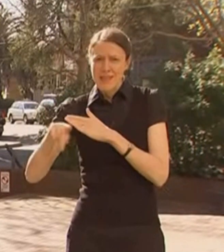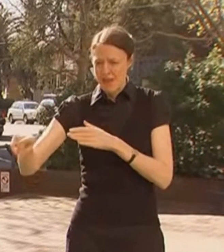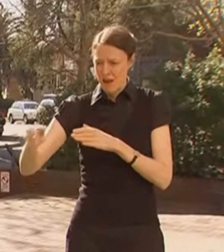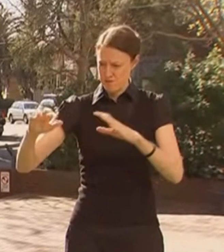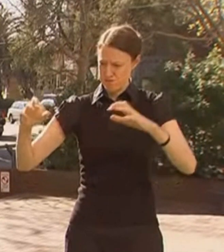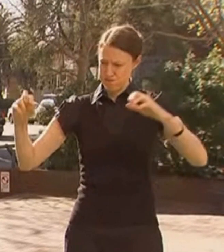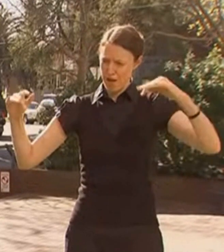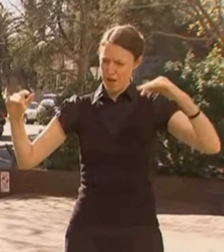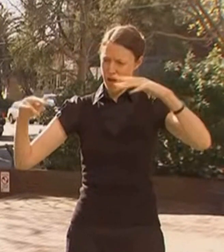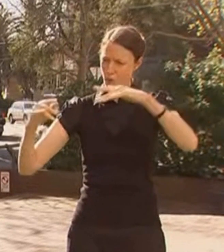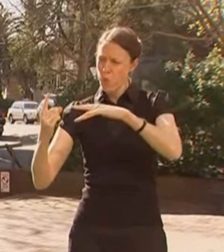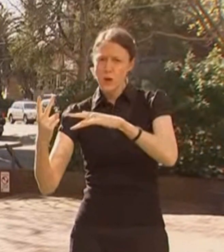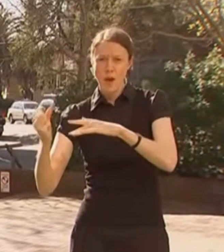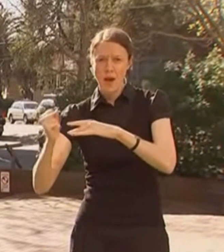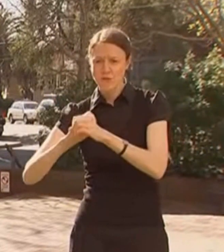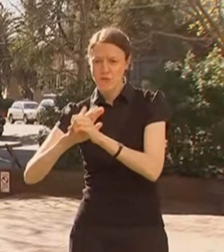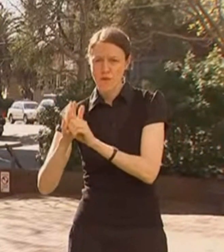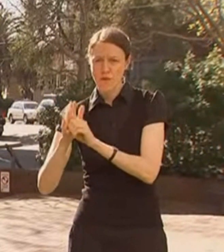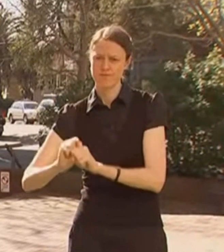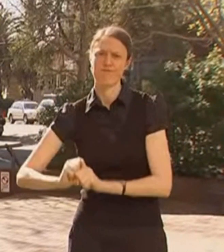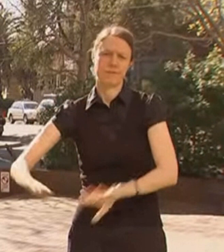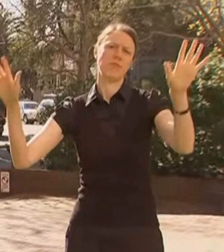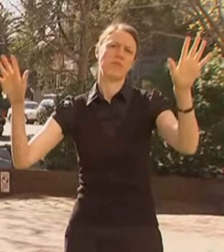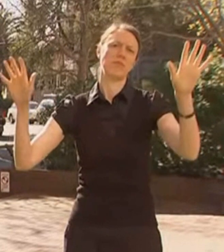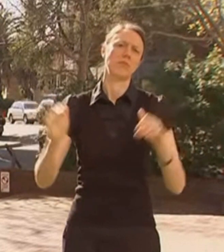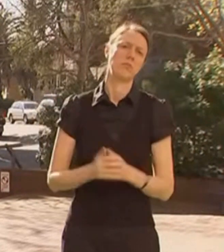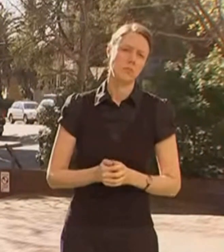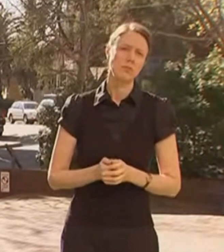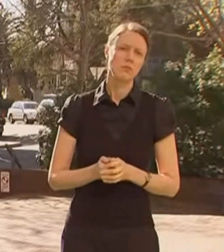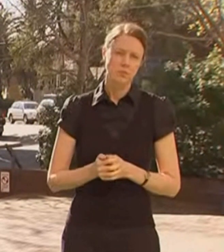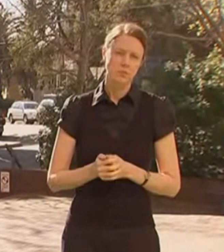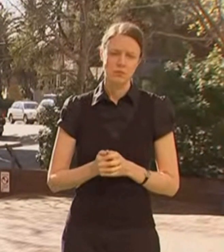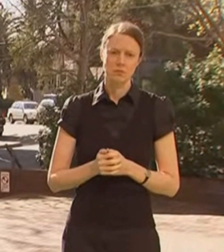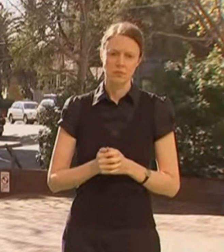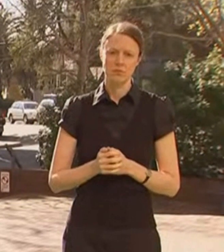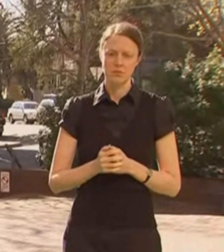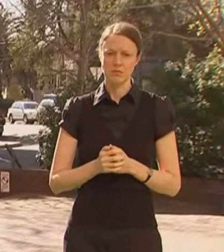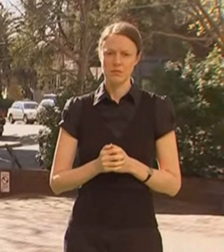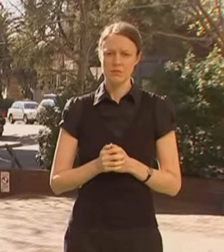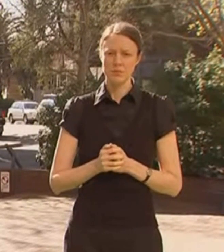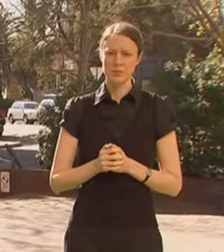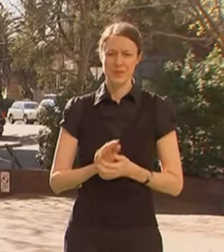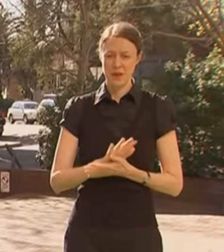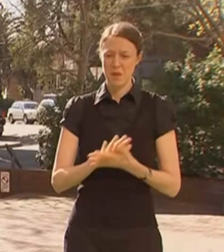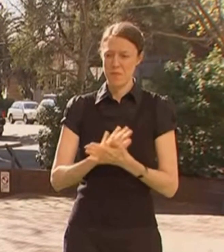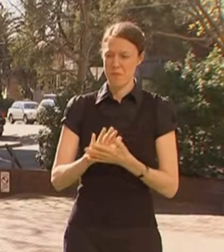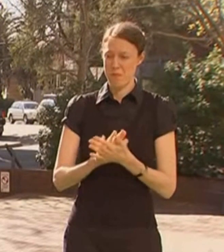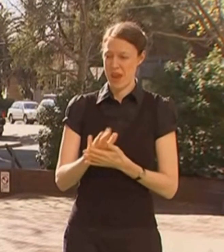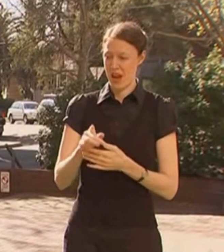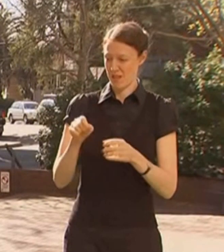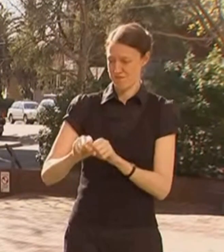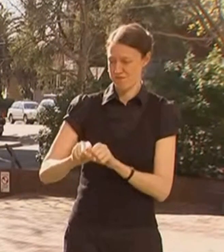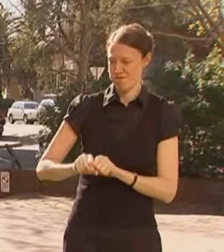current COVID-19 context, I am extremely concerned about the possible consequences for the community more